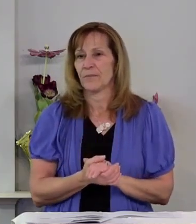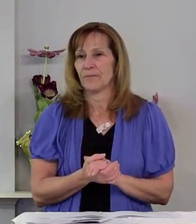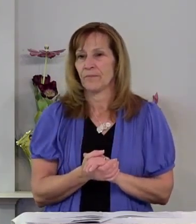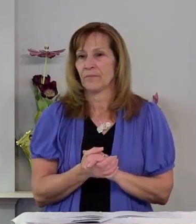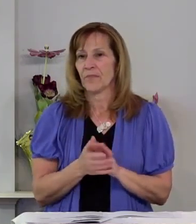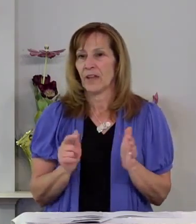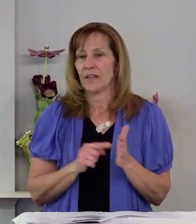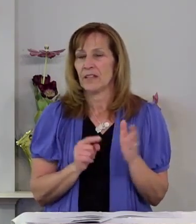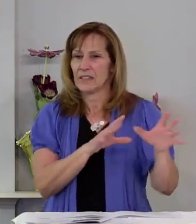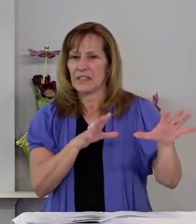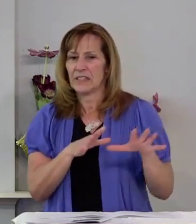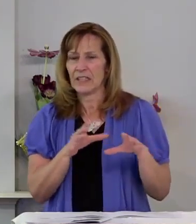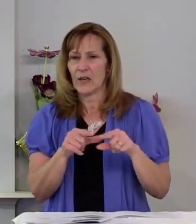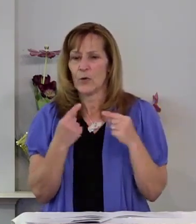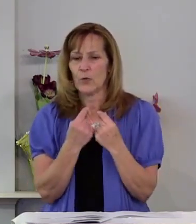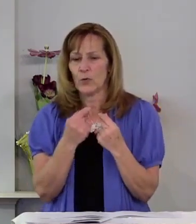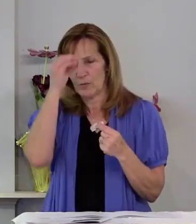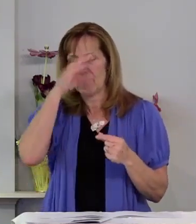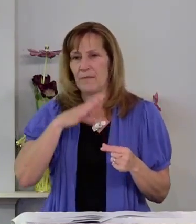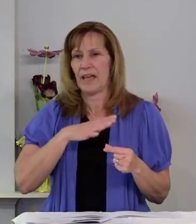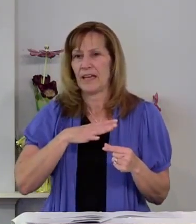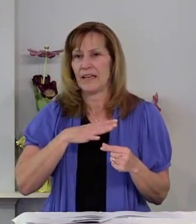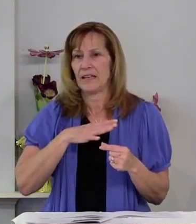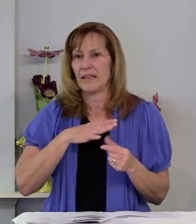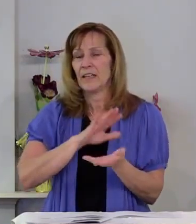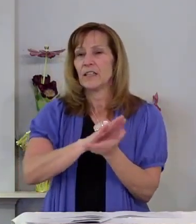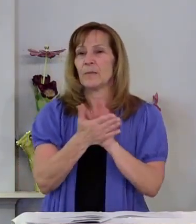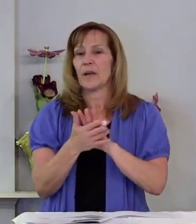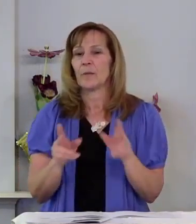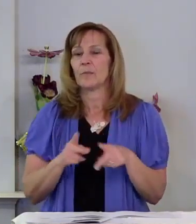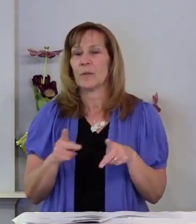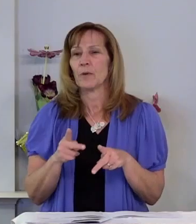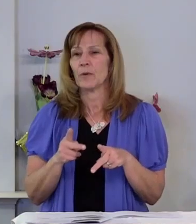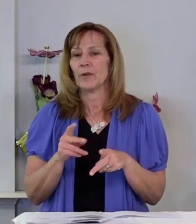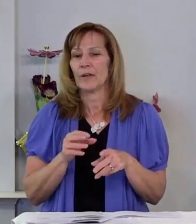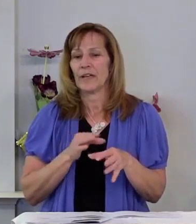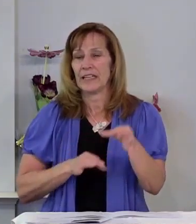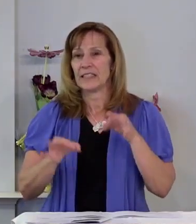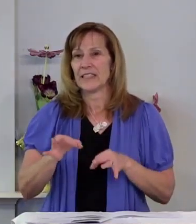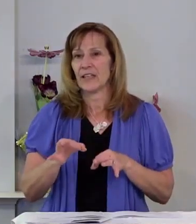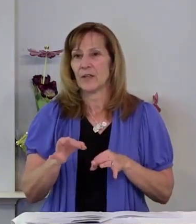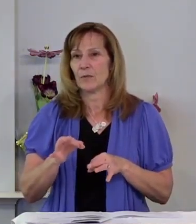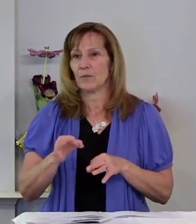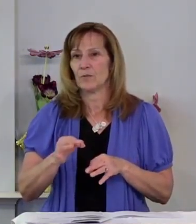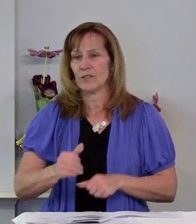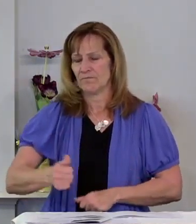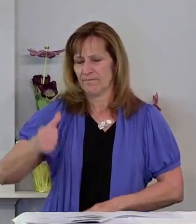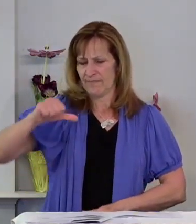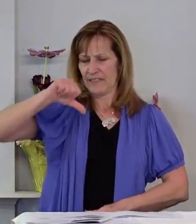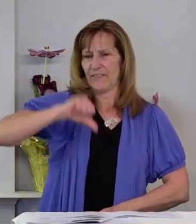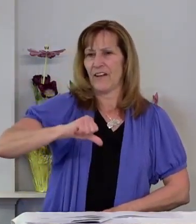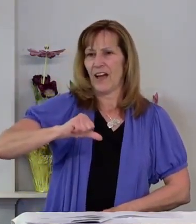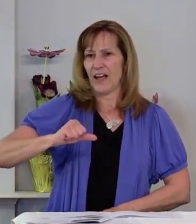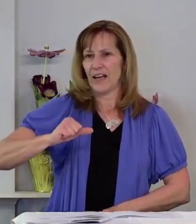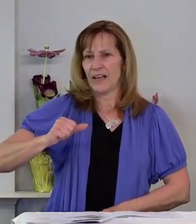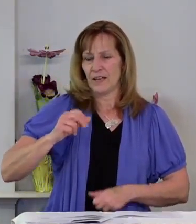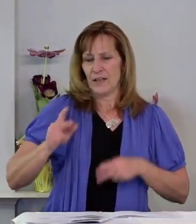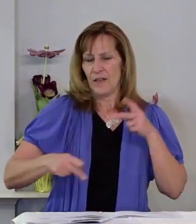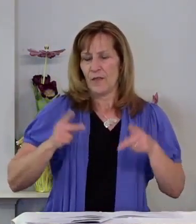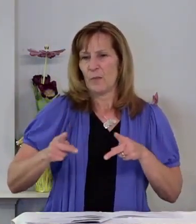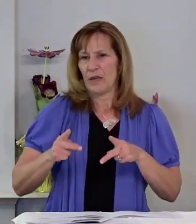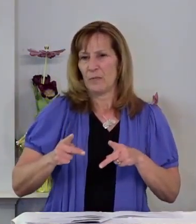this scared group of men into people who instead would defy the authorities, go out and